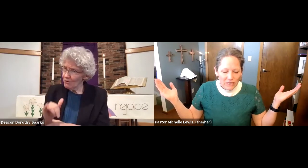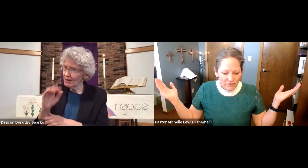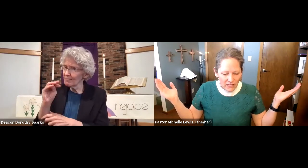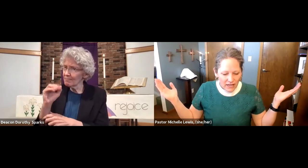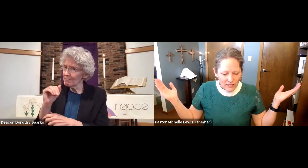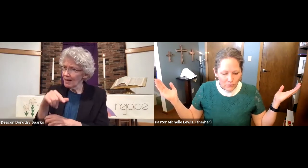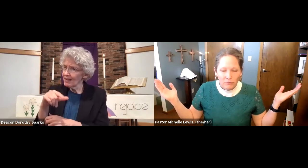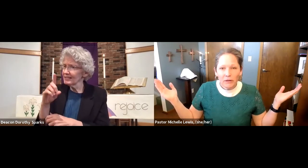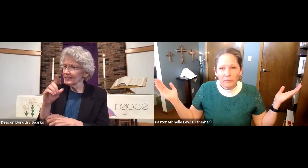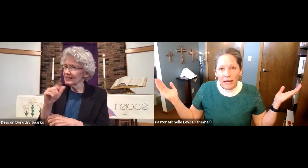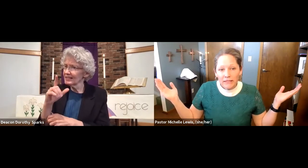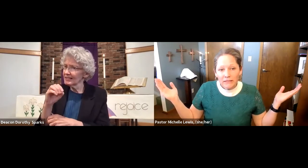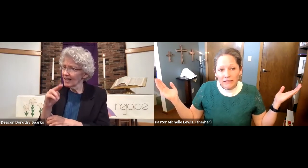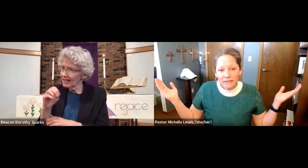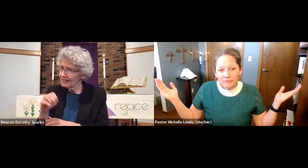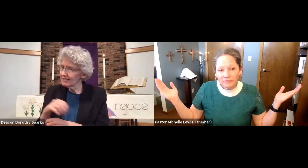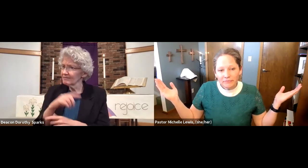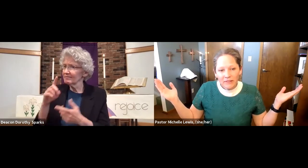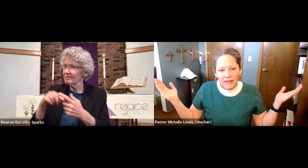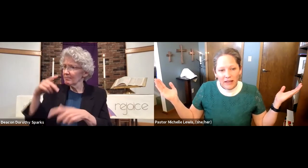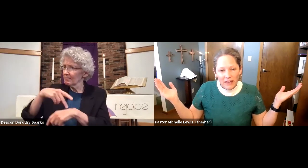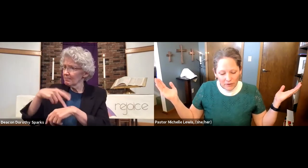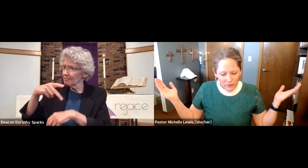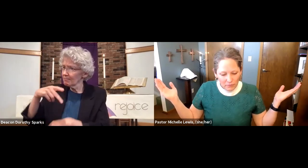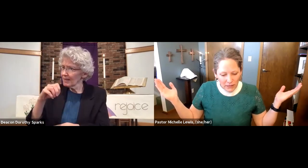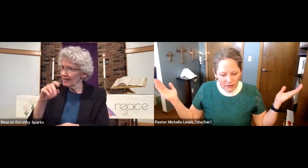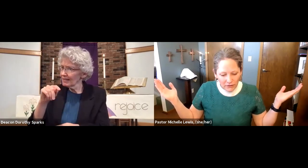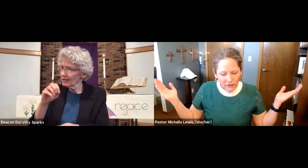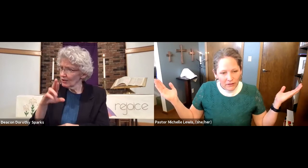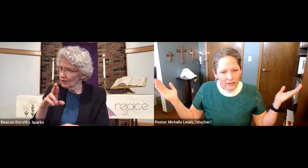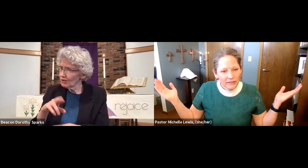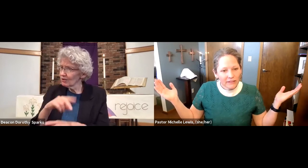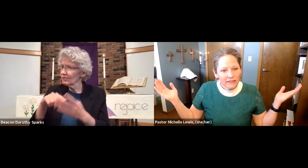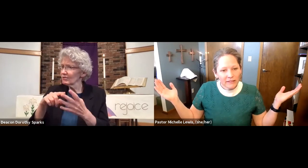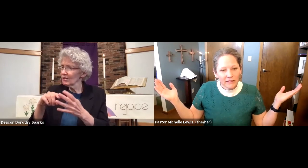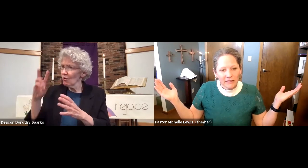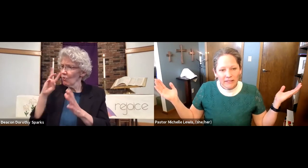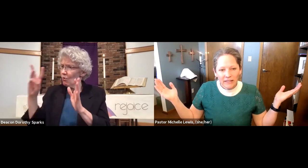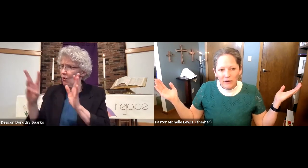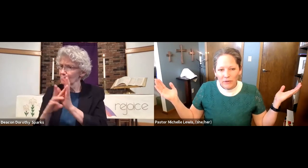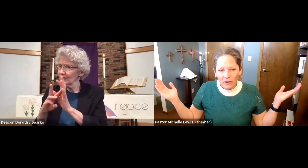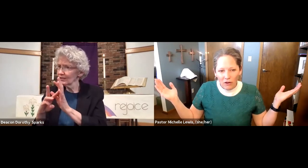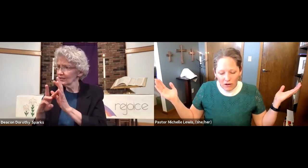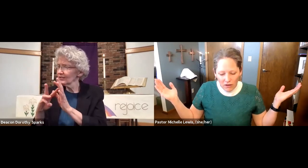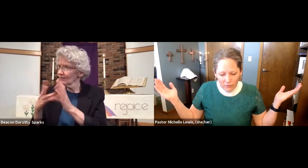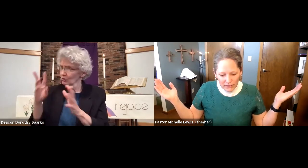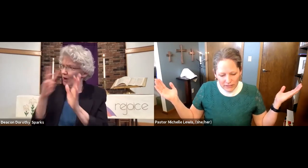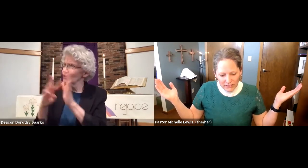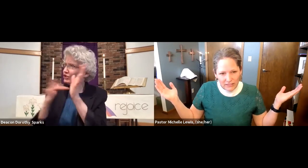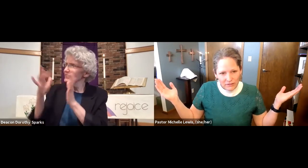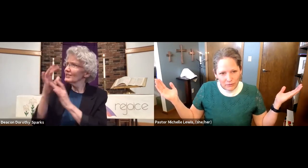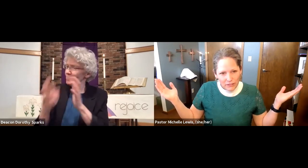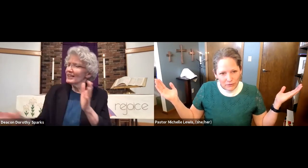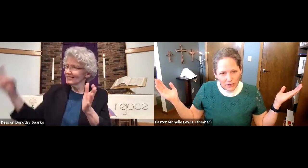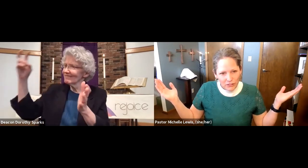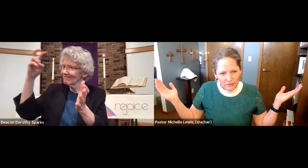We give thanks with Mary Magdalene, with Peter, and with all the